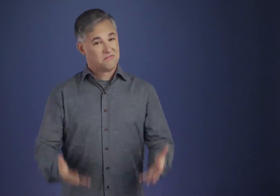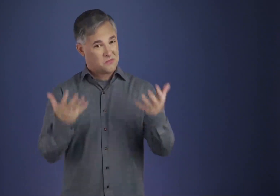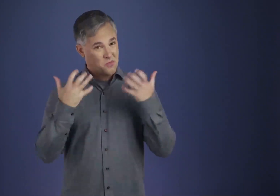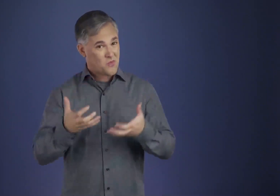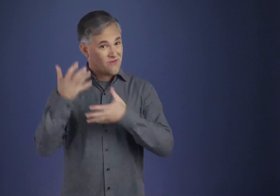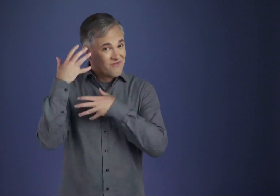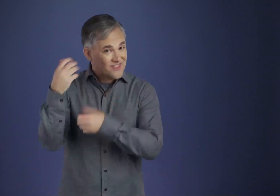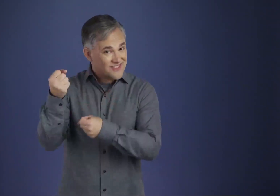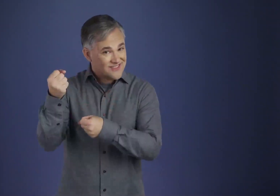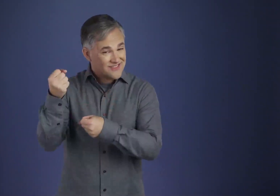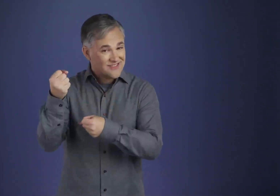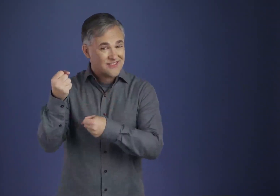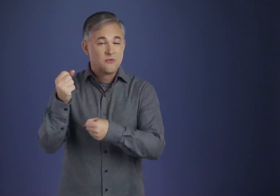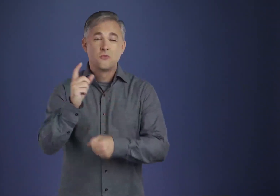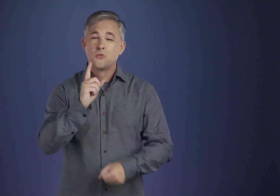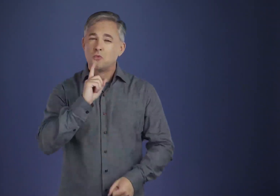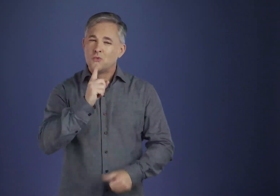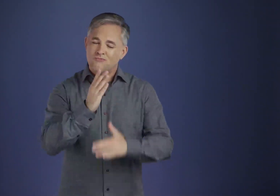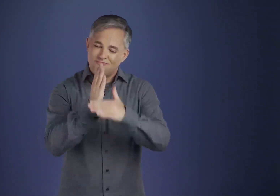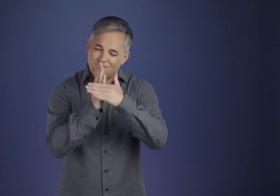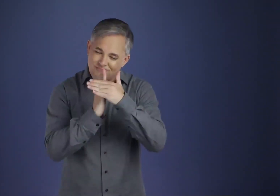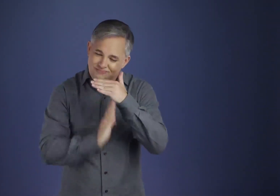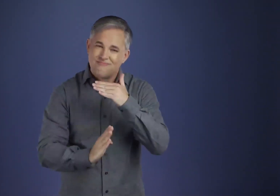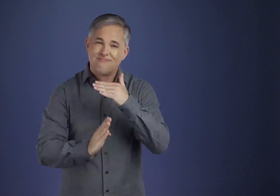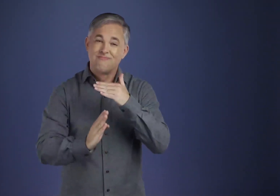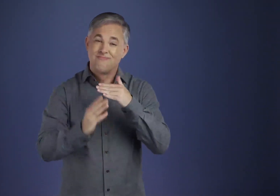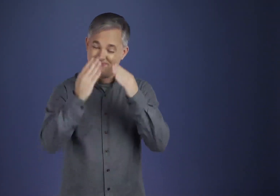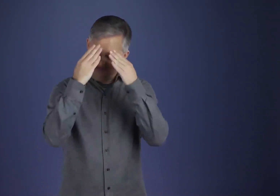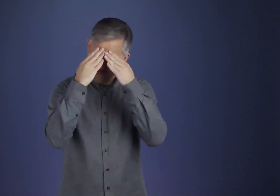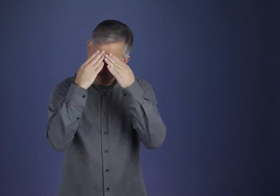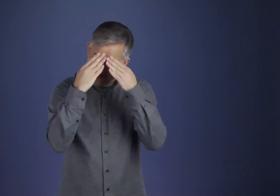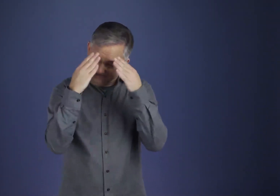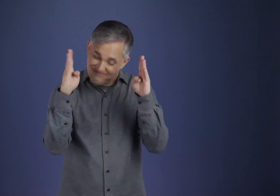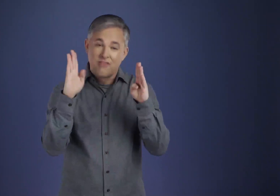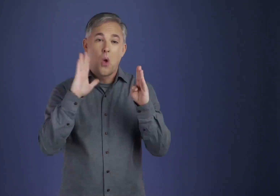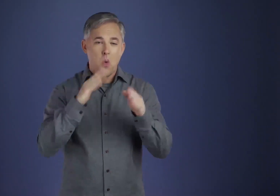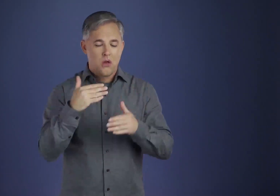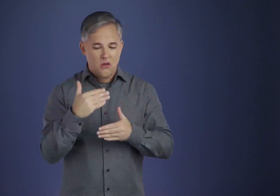True humility and an open mind can lead us to faith.